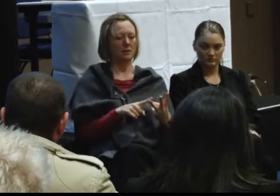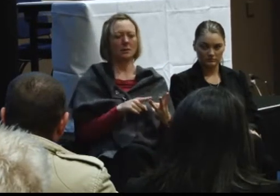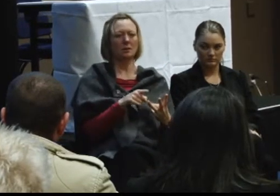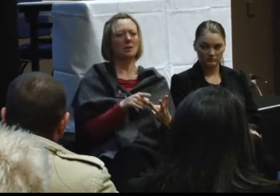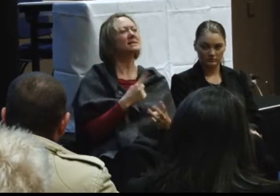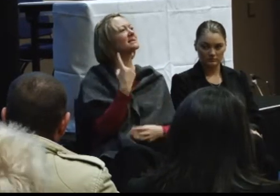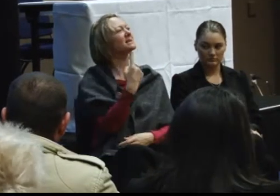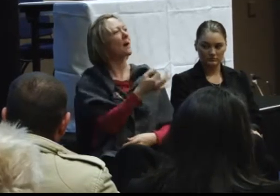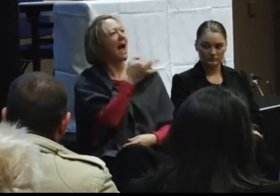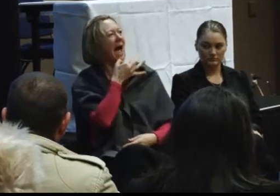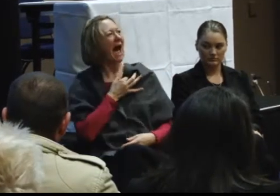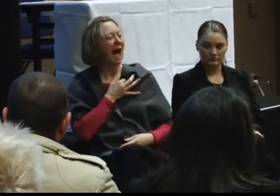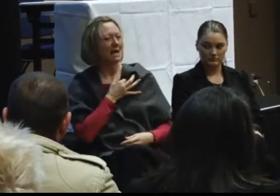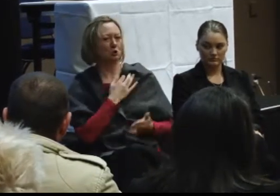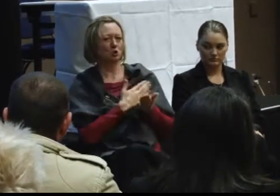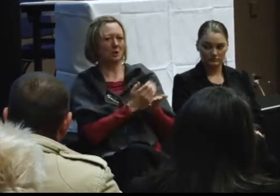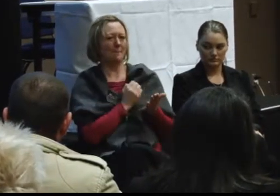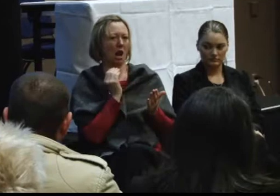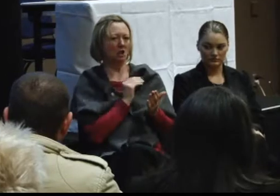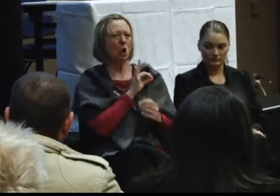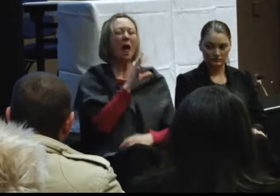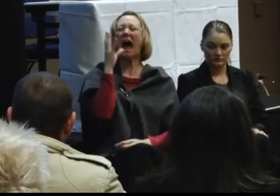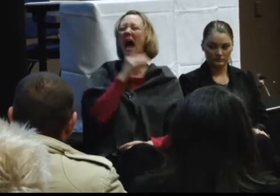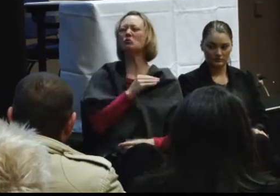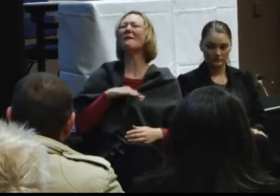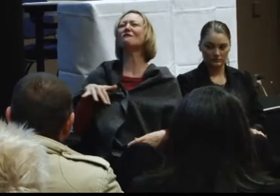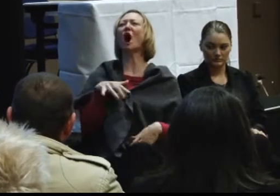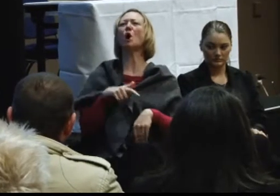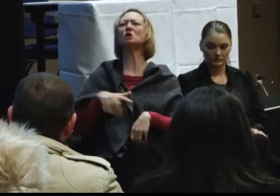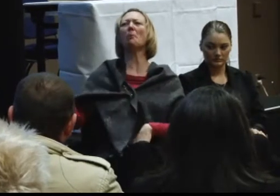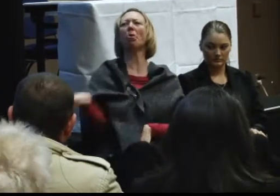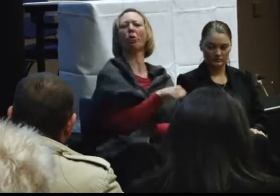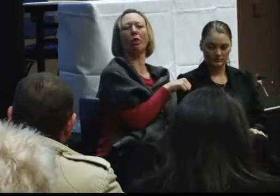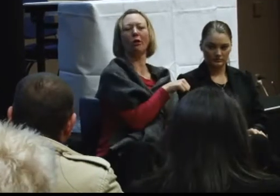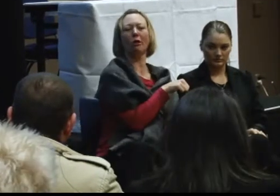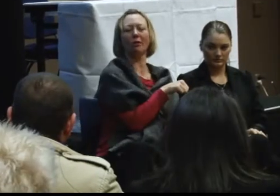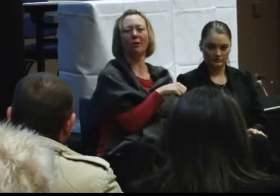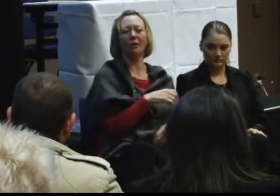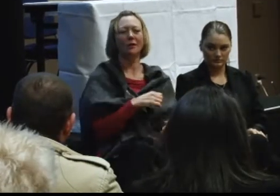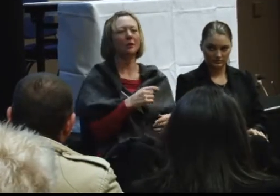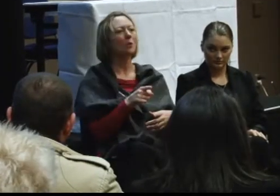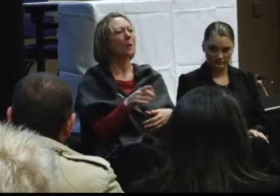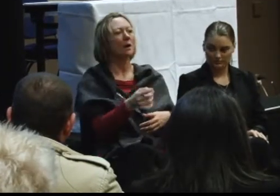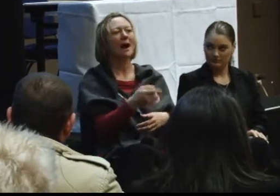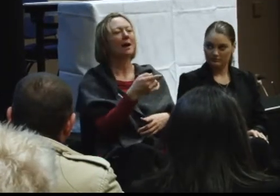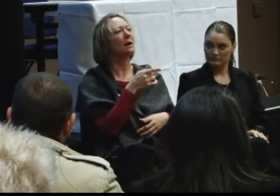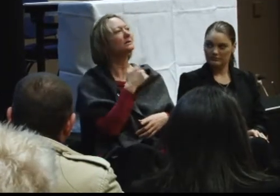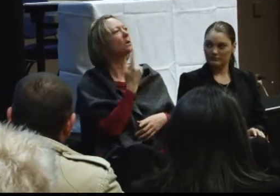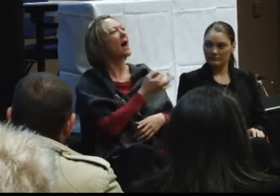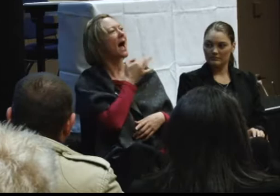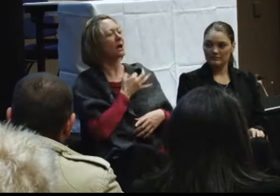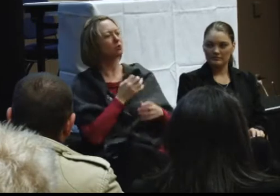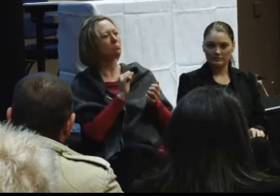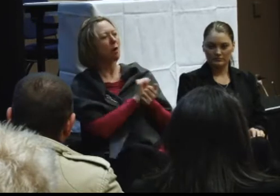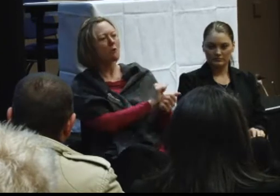asking to share my lunch as opposed to assuming it's going to be a whānau time and they can take it anyway. Somebody asking to borrow my coloured pens.